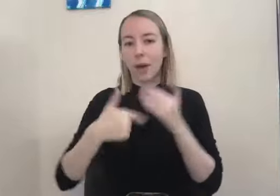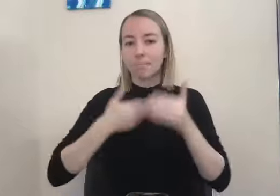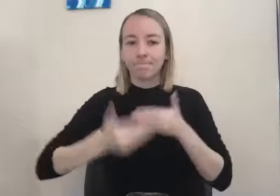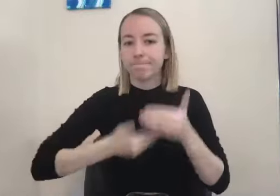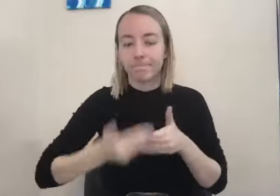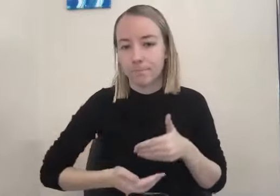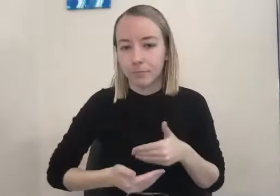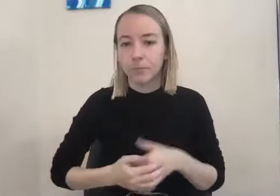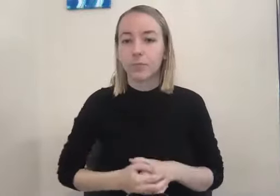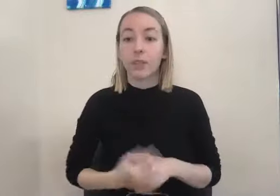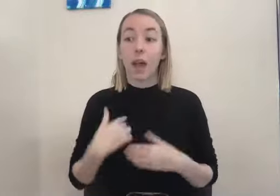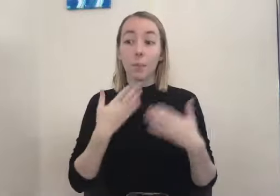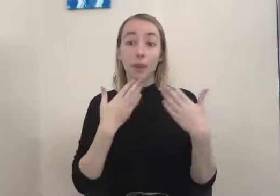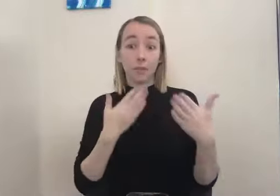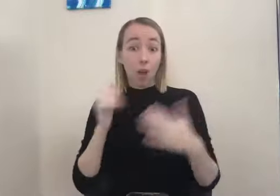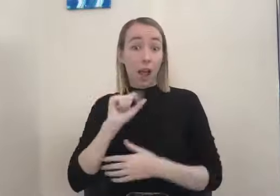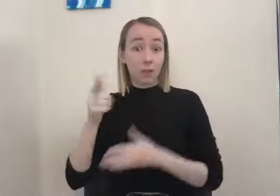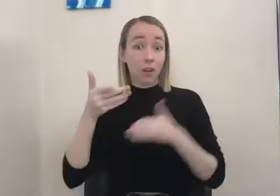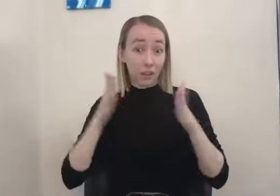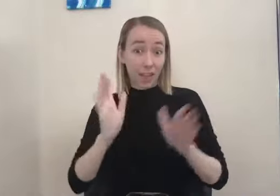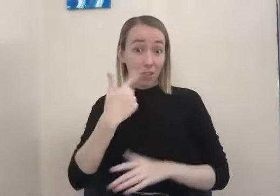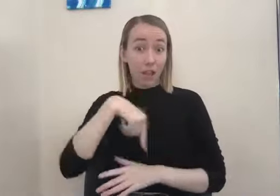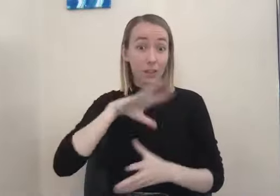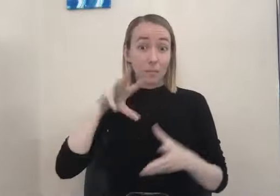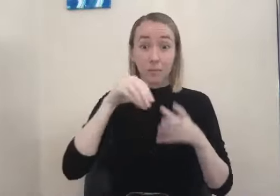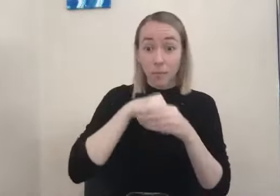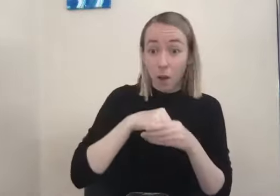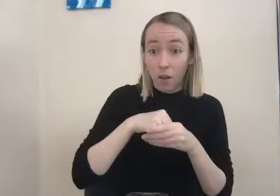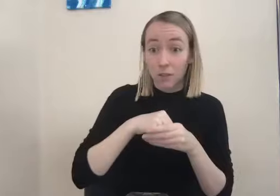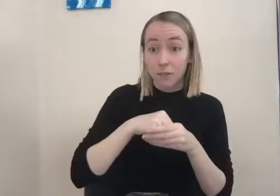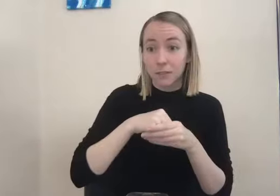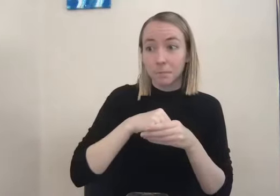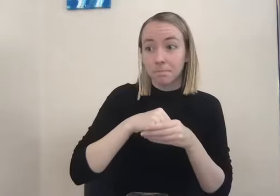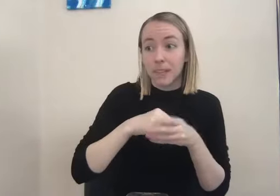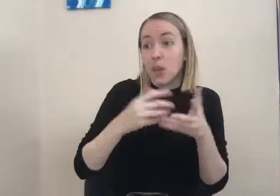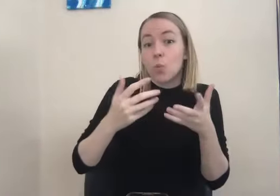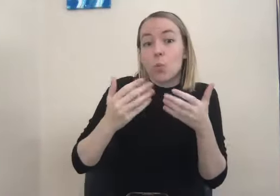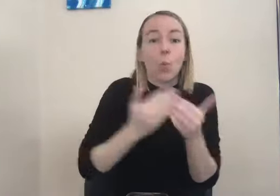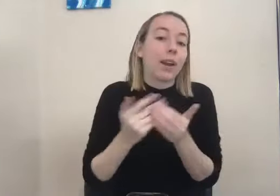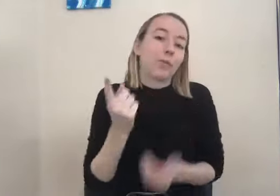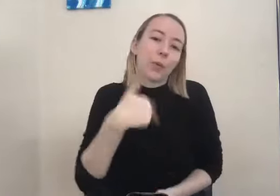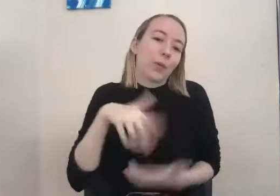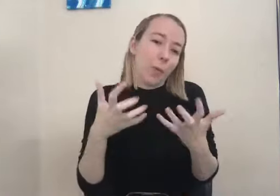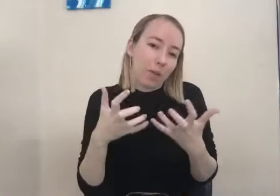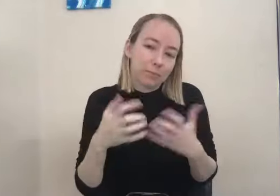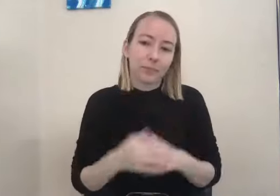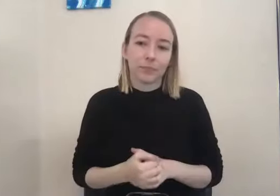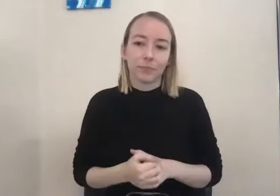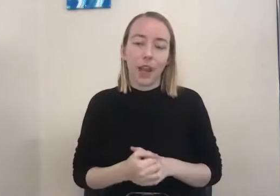you about the big book? And her reply was, well, what was good enough for my founder was